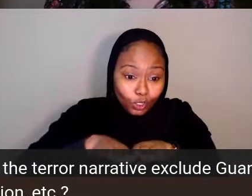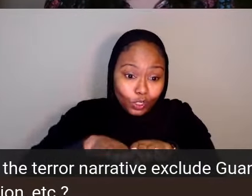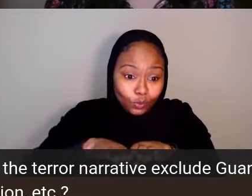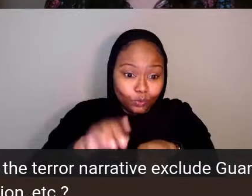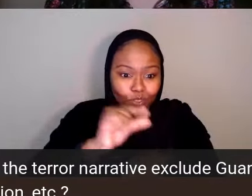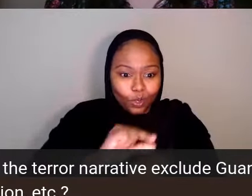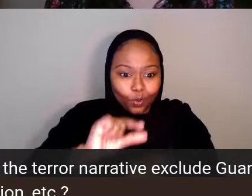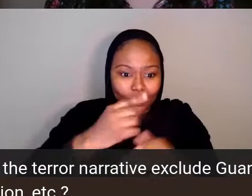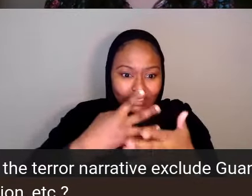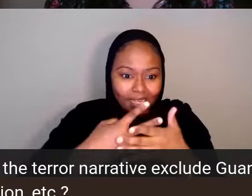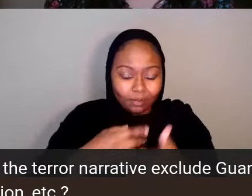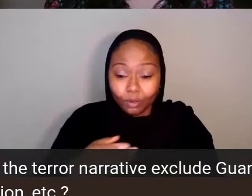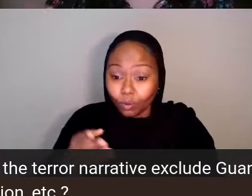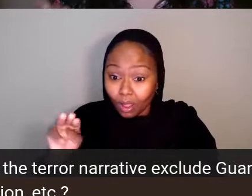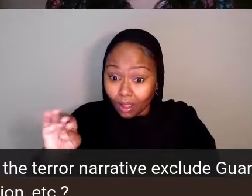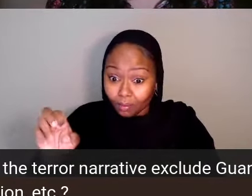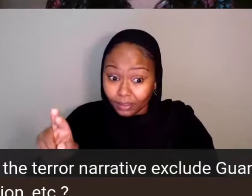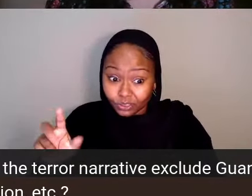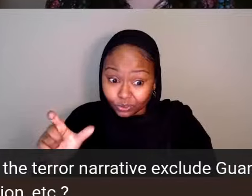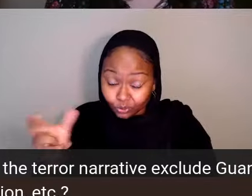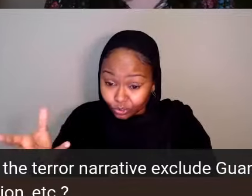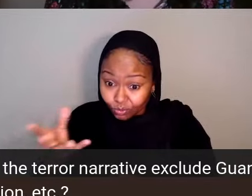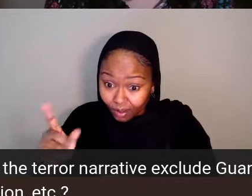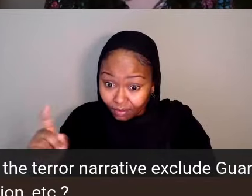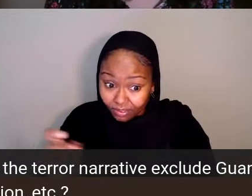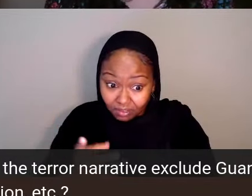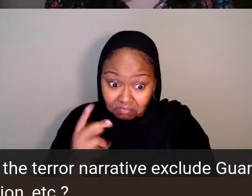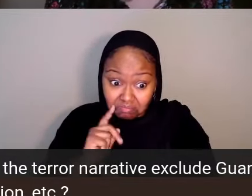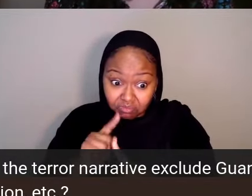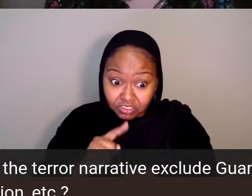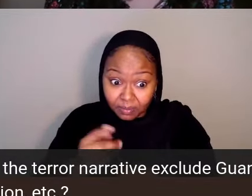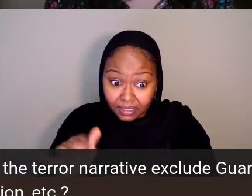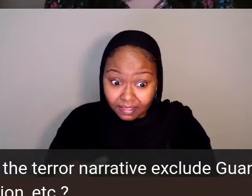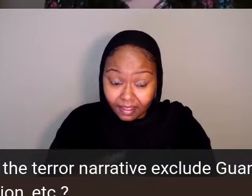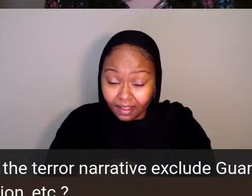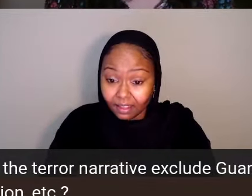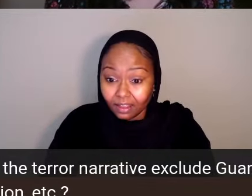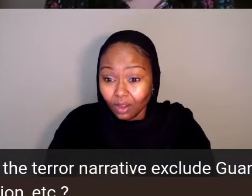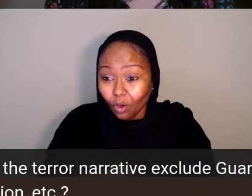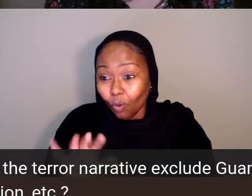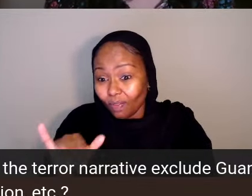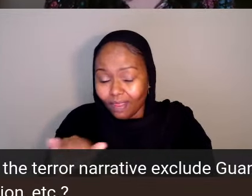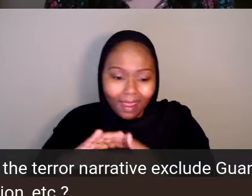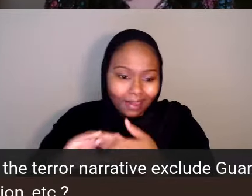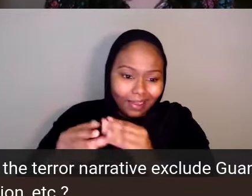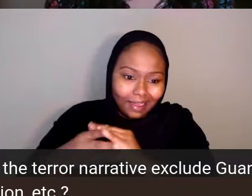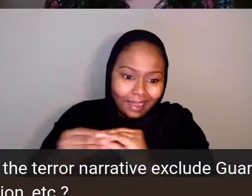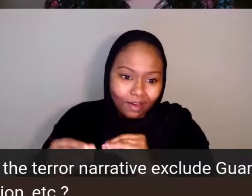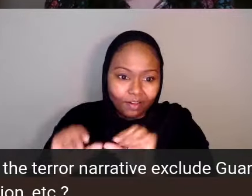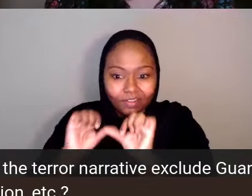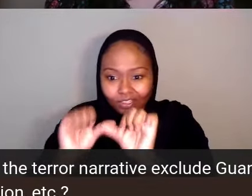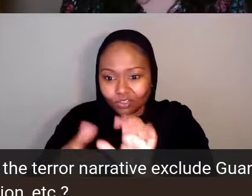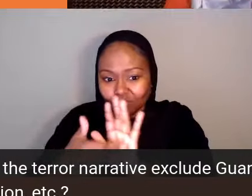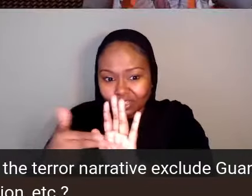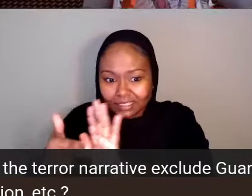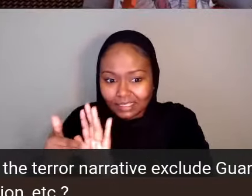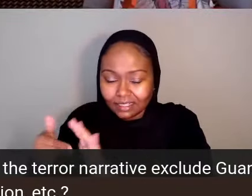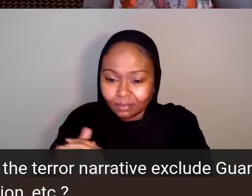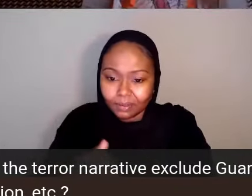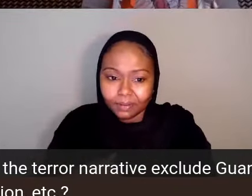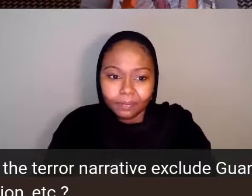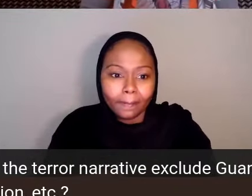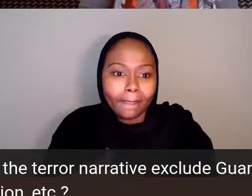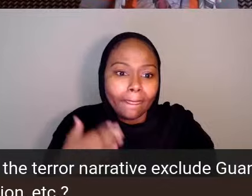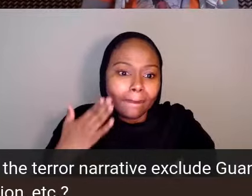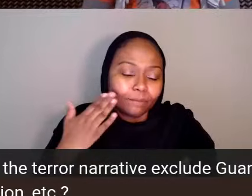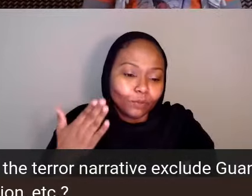but Mansoor, do you just want to say maybe how that narrative has contributed to the stigma that you and other brothers still face? You know, the narrative also,